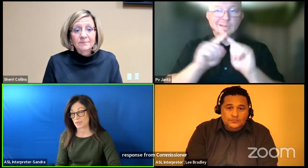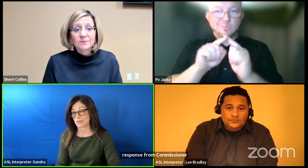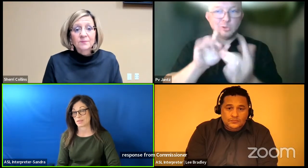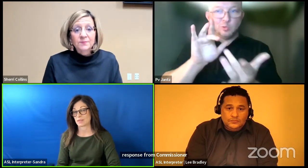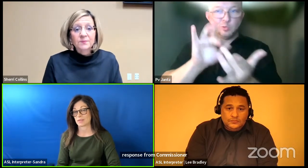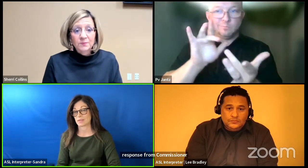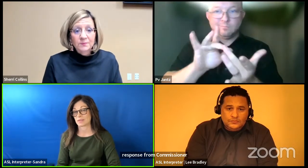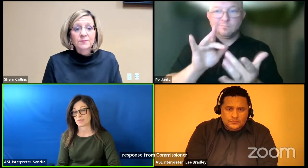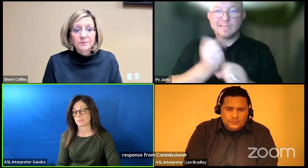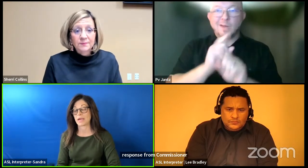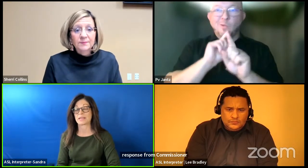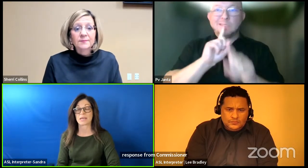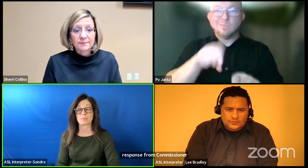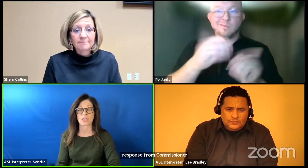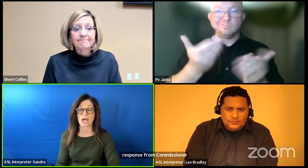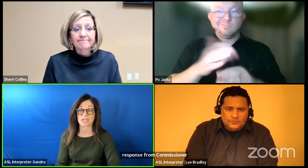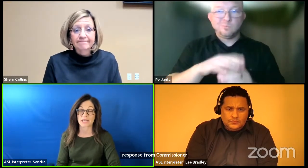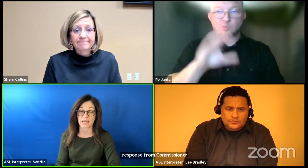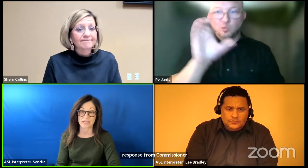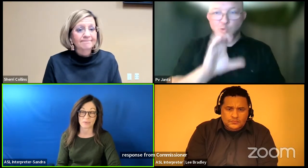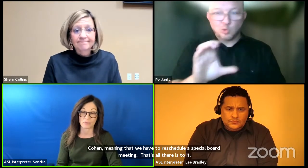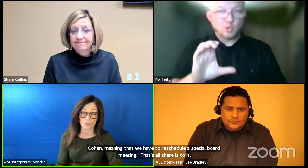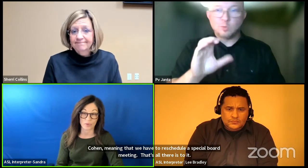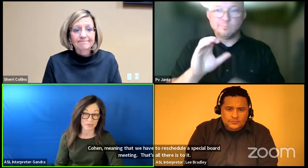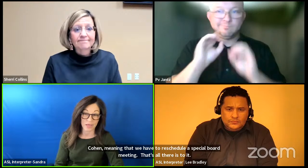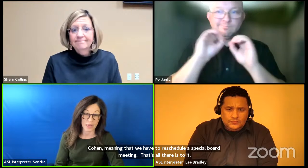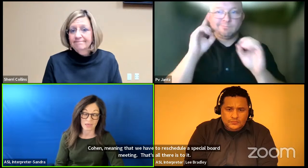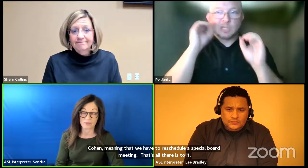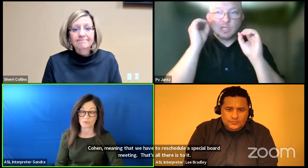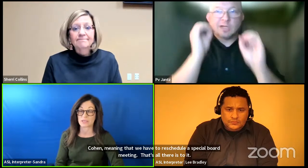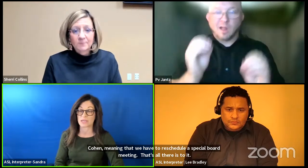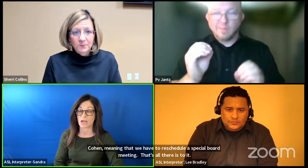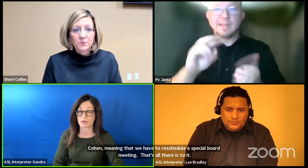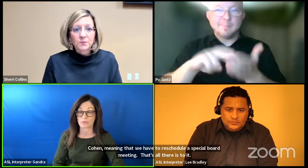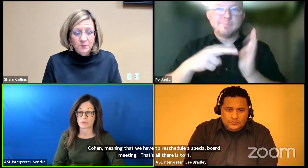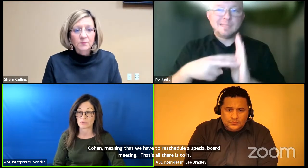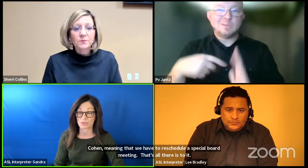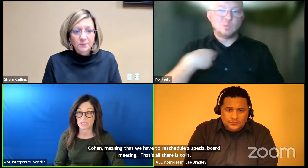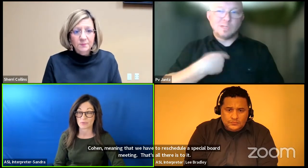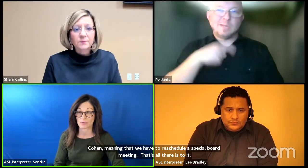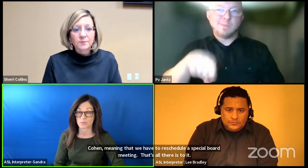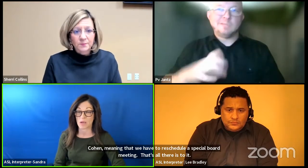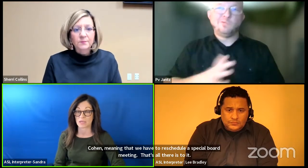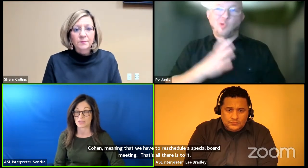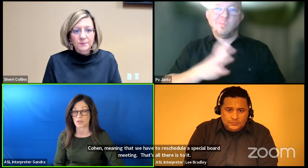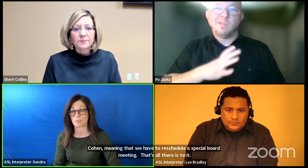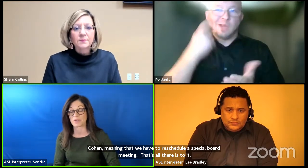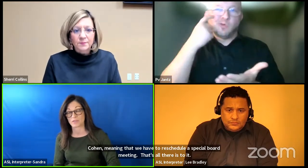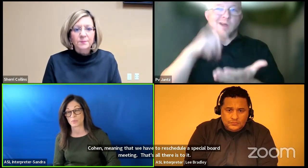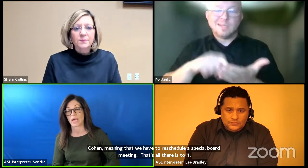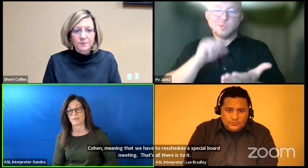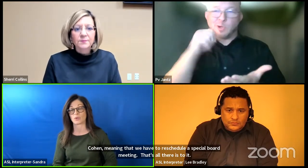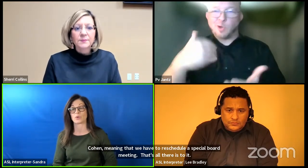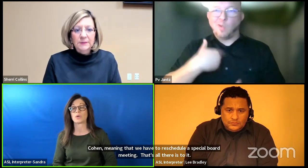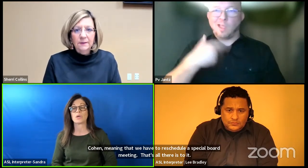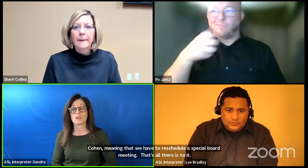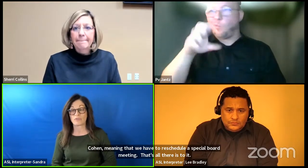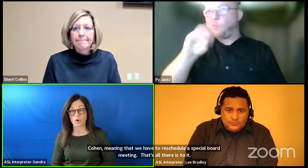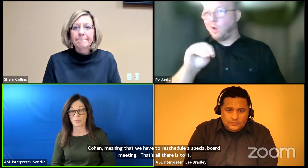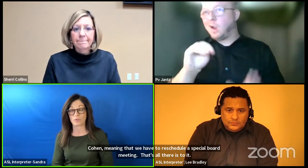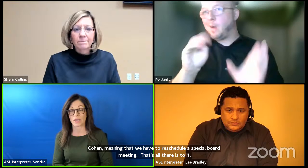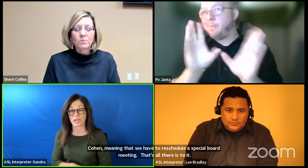agree. My attempt to contact him did not receive a response. So that means that we have